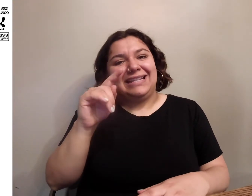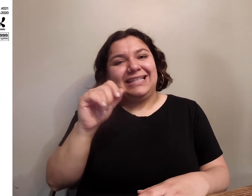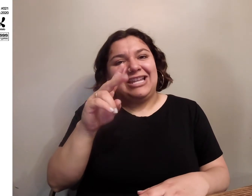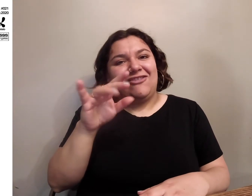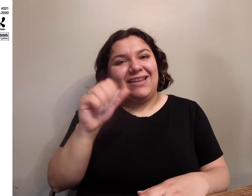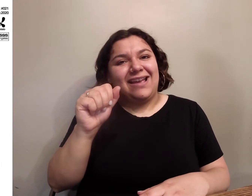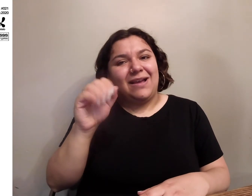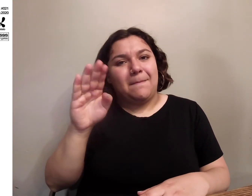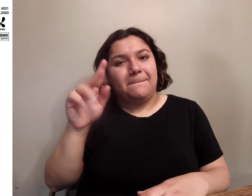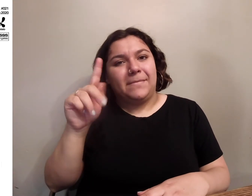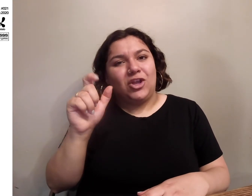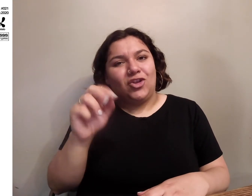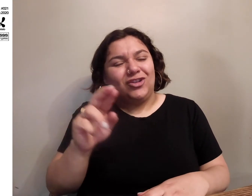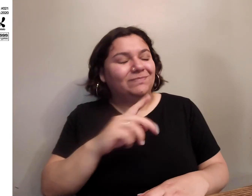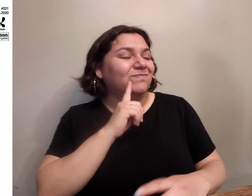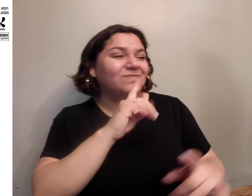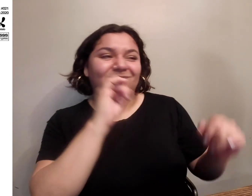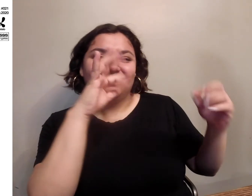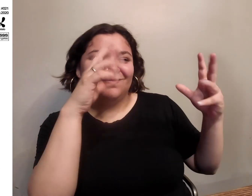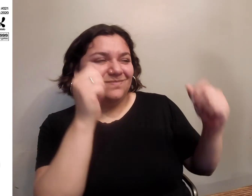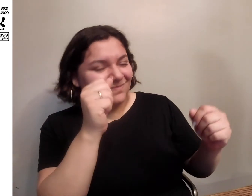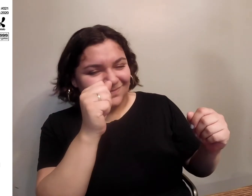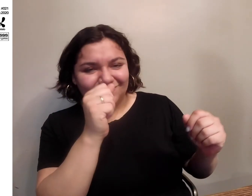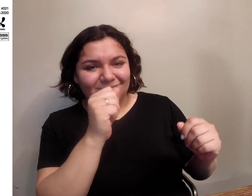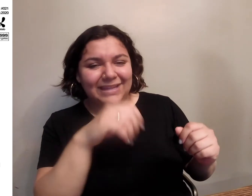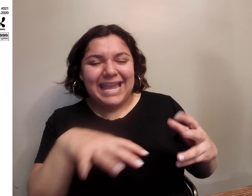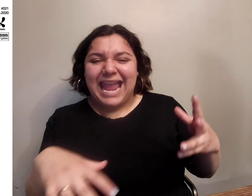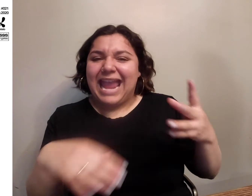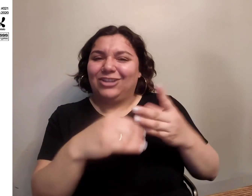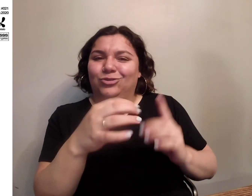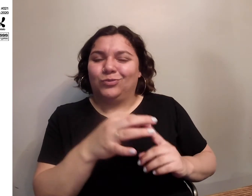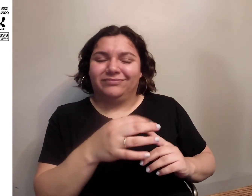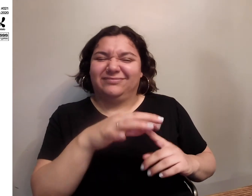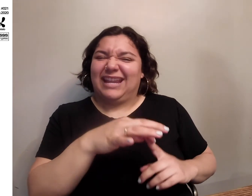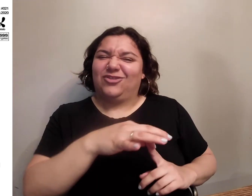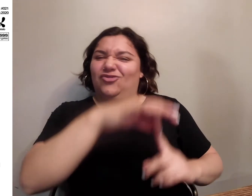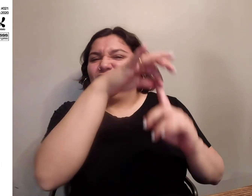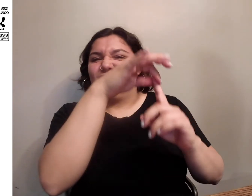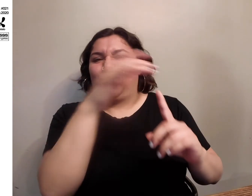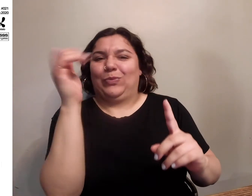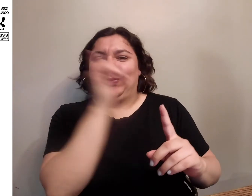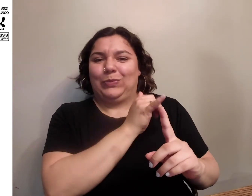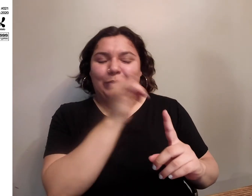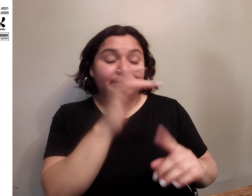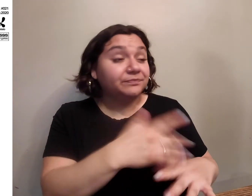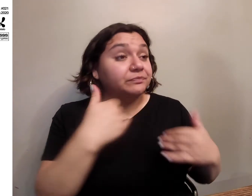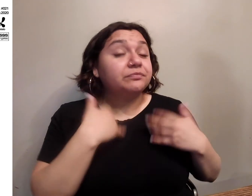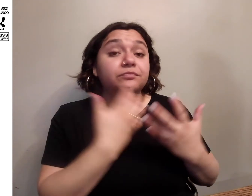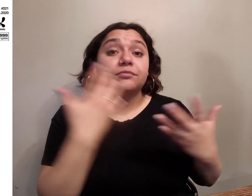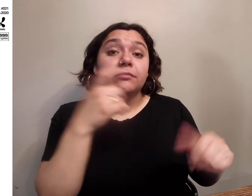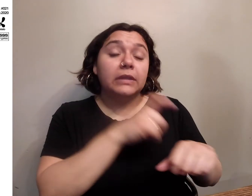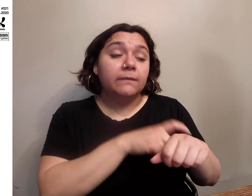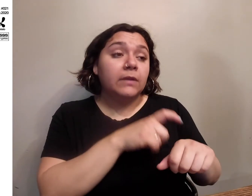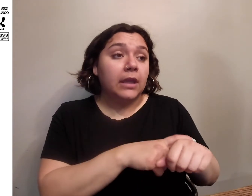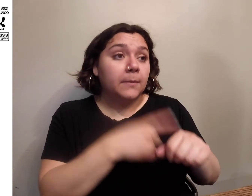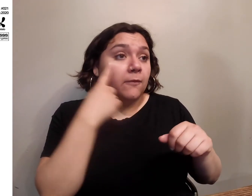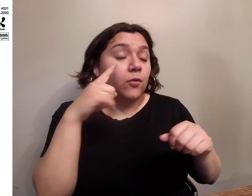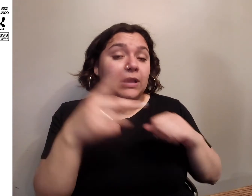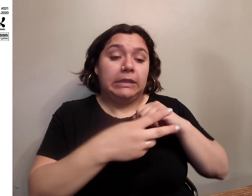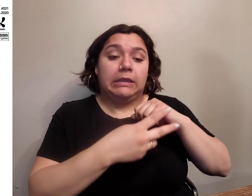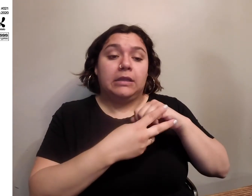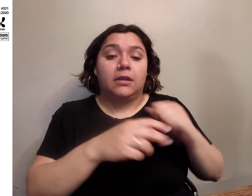How extraordinary. Yeah. Now, you spent so much time, as I understand it, in the archives